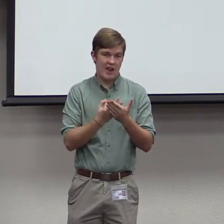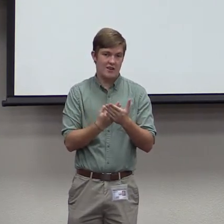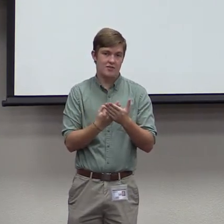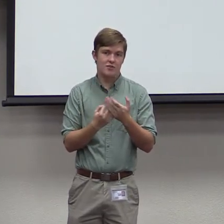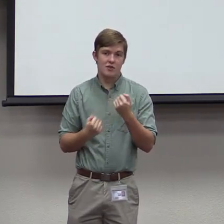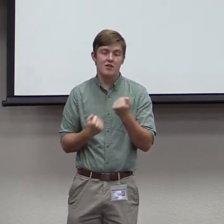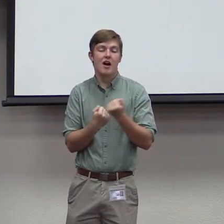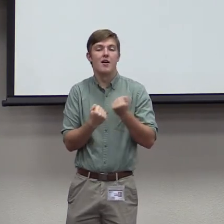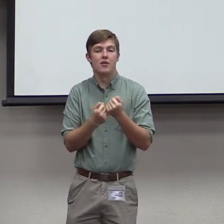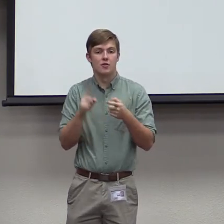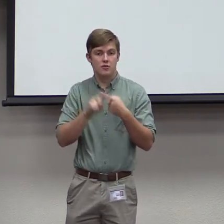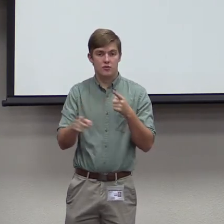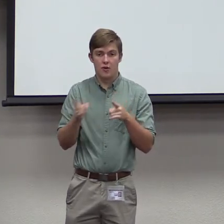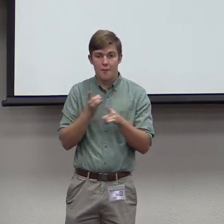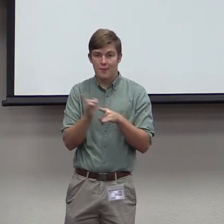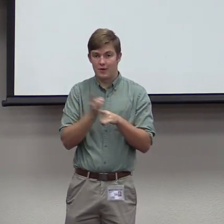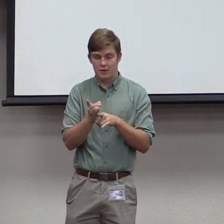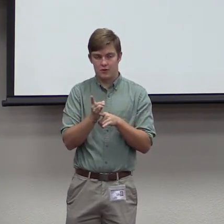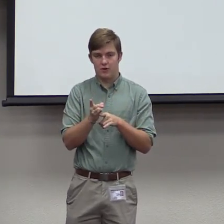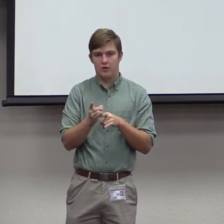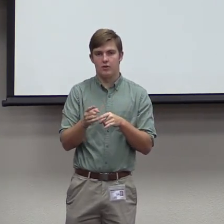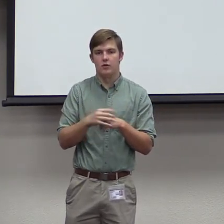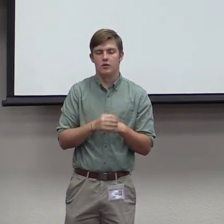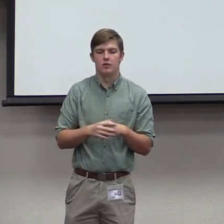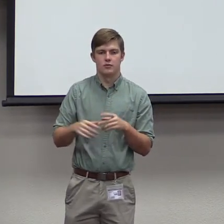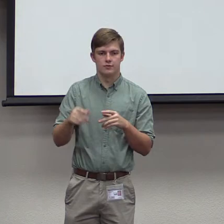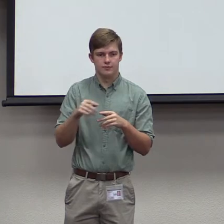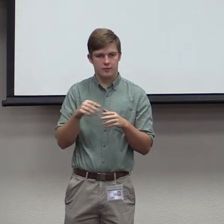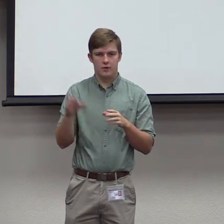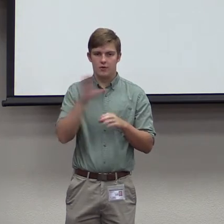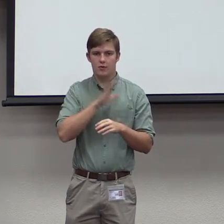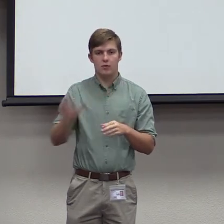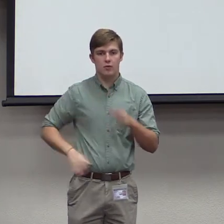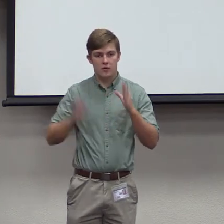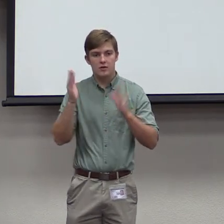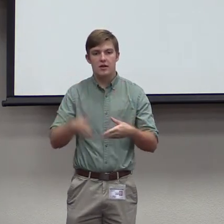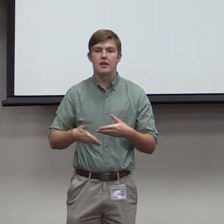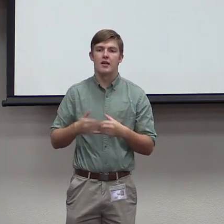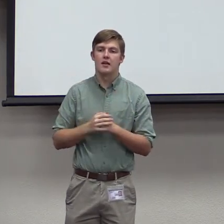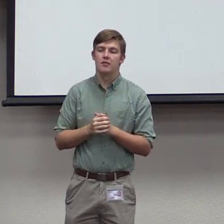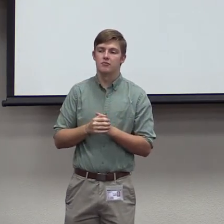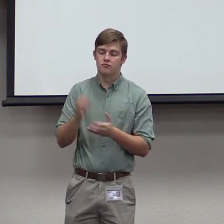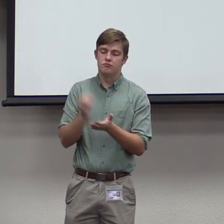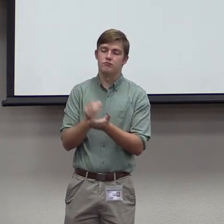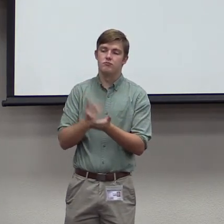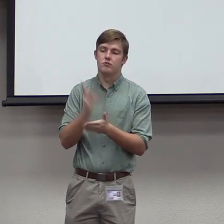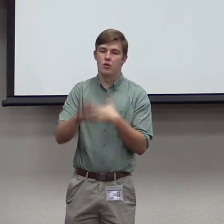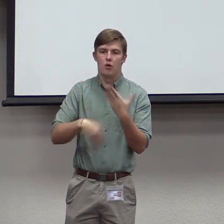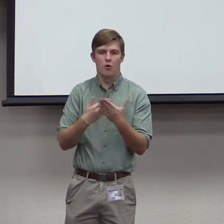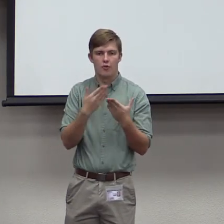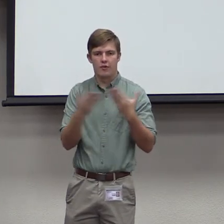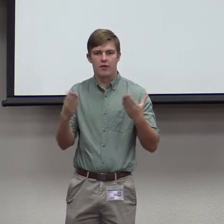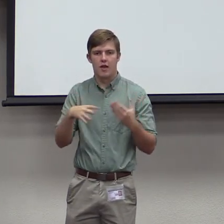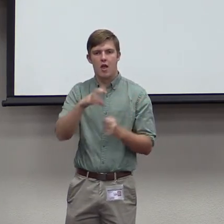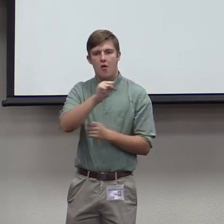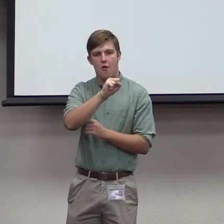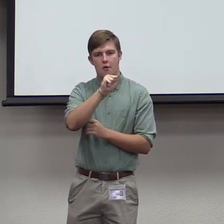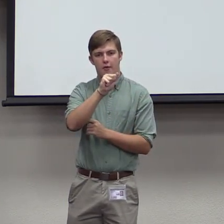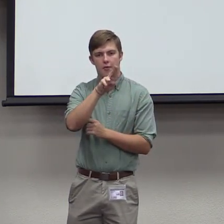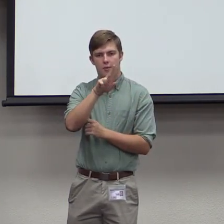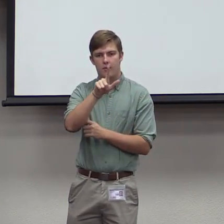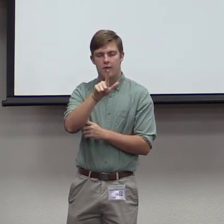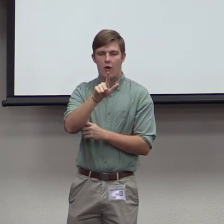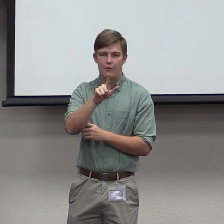persecute Christians, is there approving of the whole thing. Saul of Tarsus. Saul of